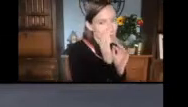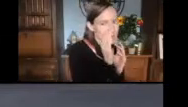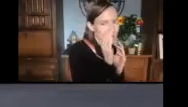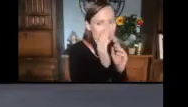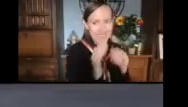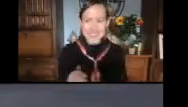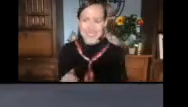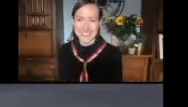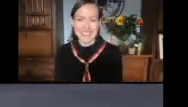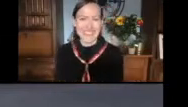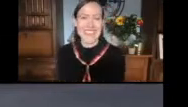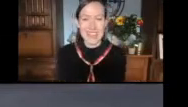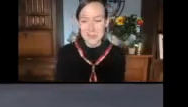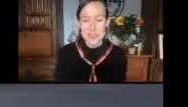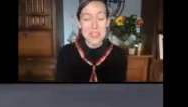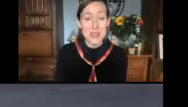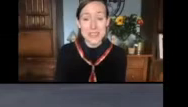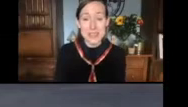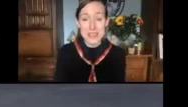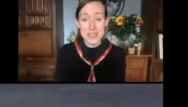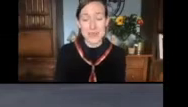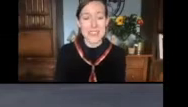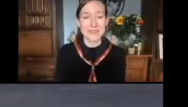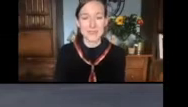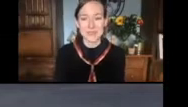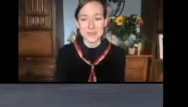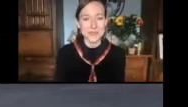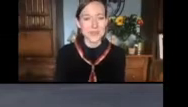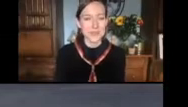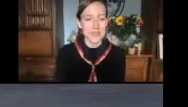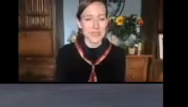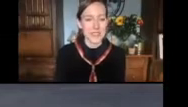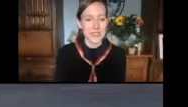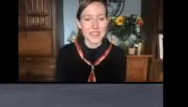sign with someone else. Okay, so anyone can use it.